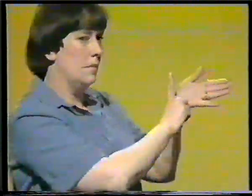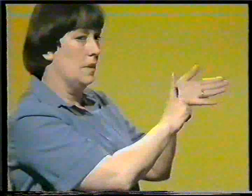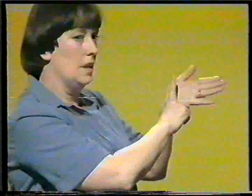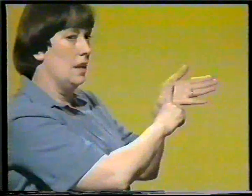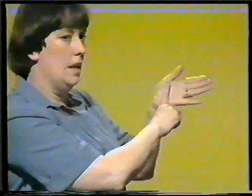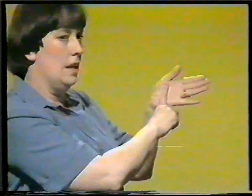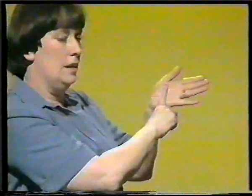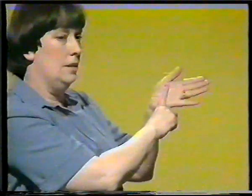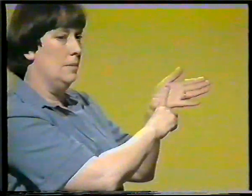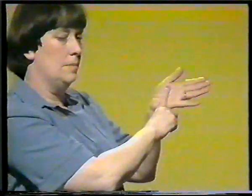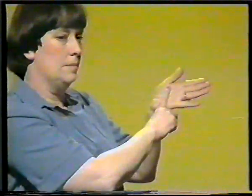L,